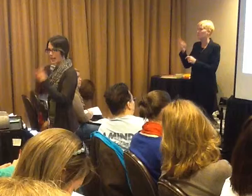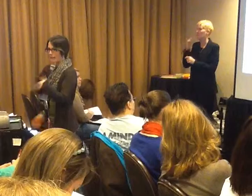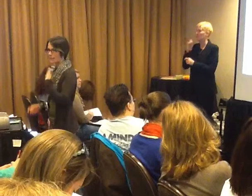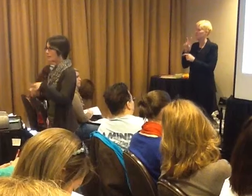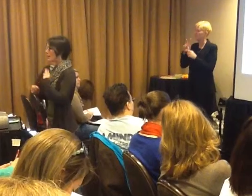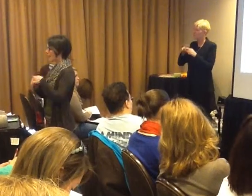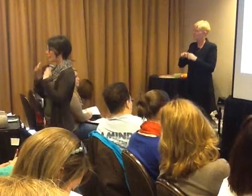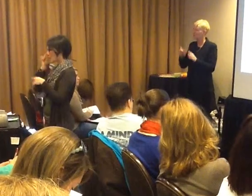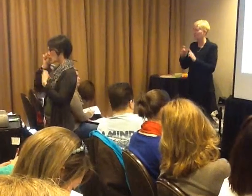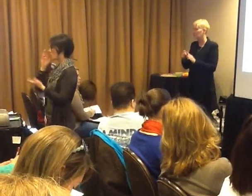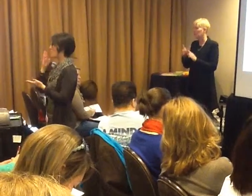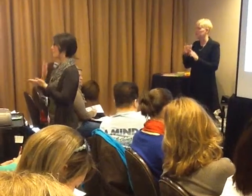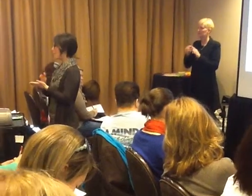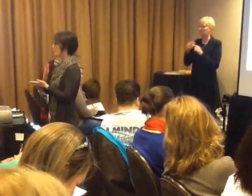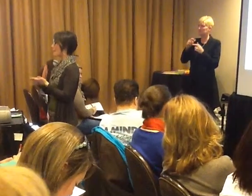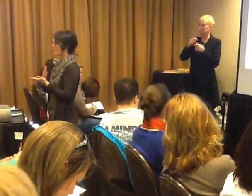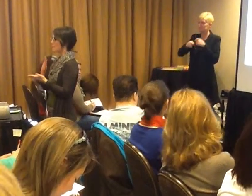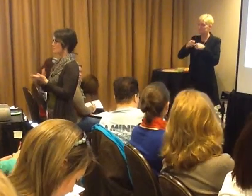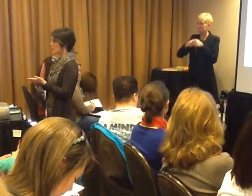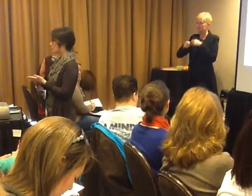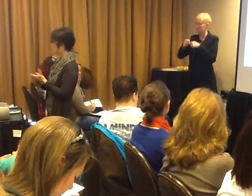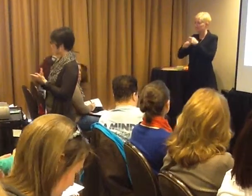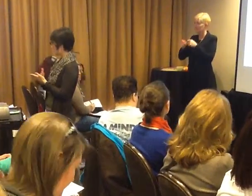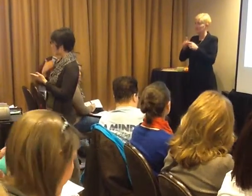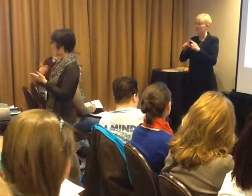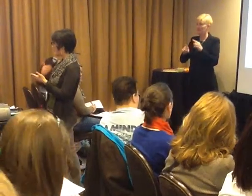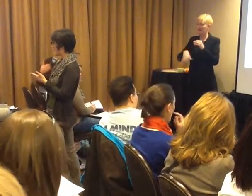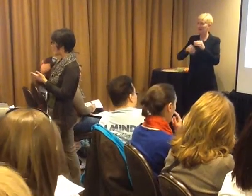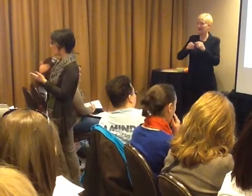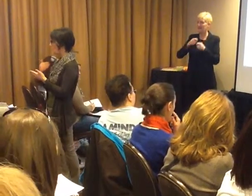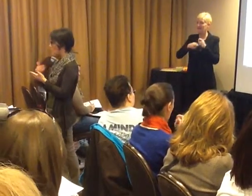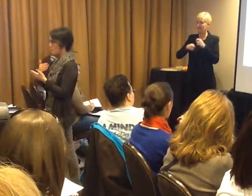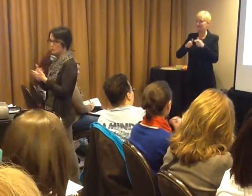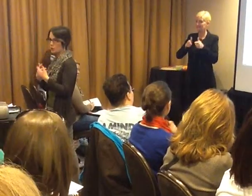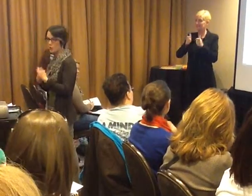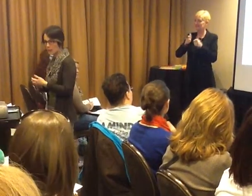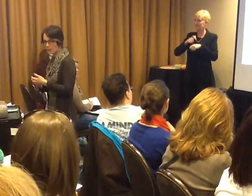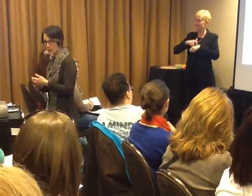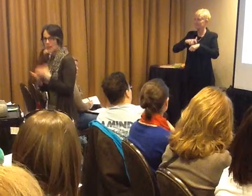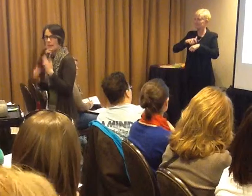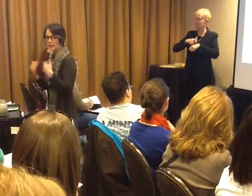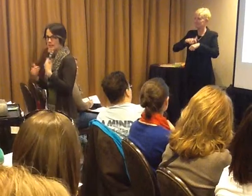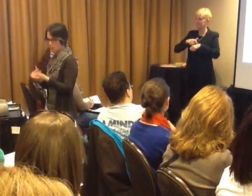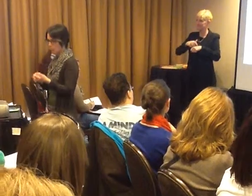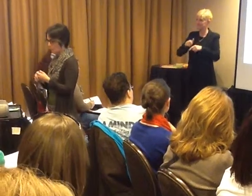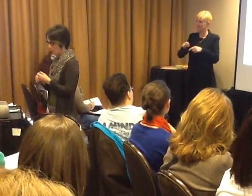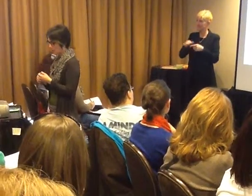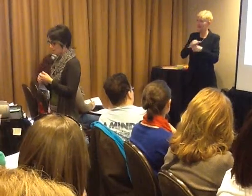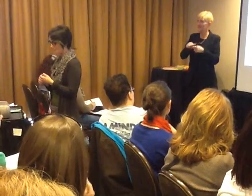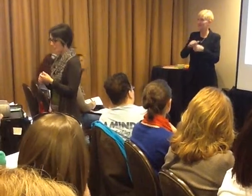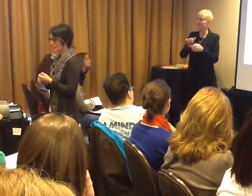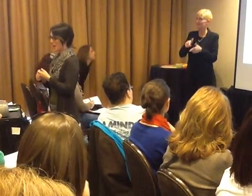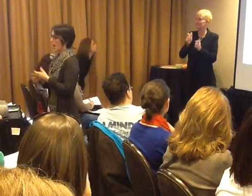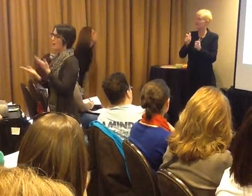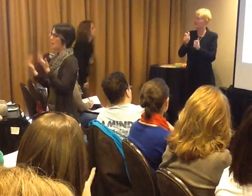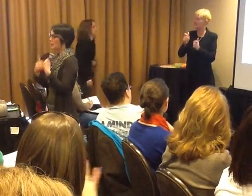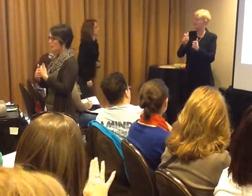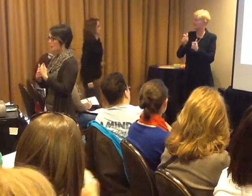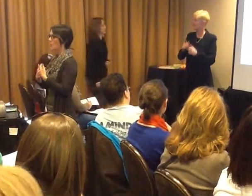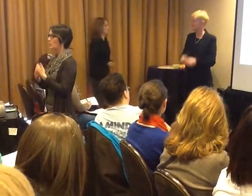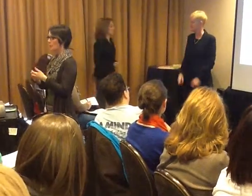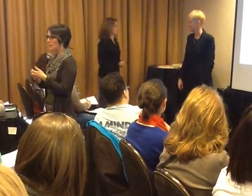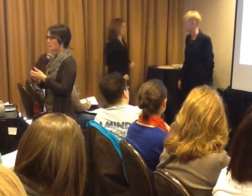vocabulary and have it like flashcards, but having that speed piece of it and helping them know they have to do it quickly is an important part of this.